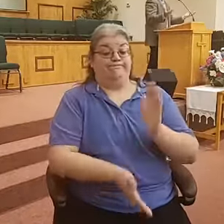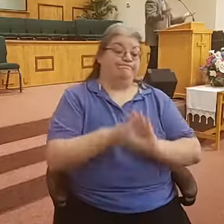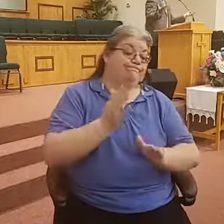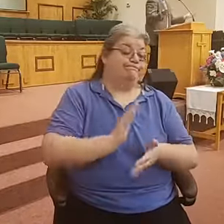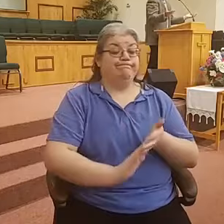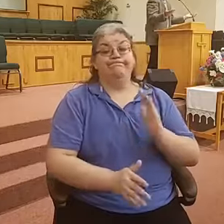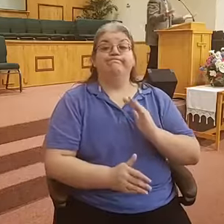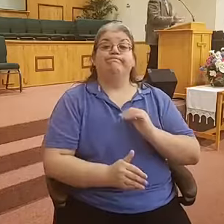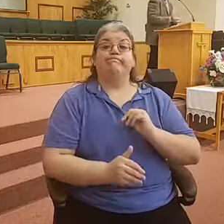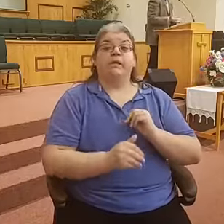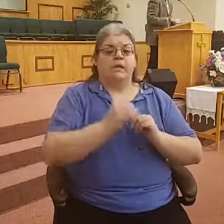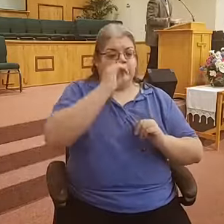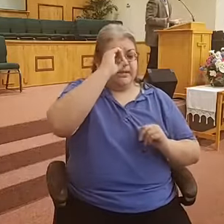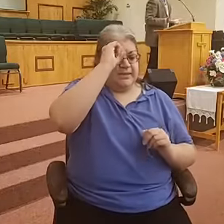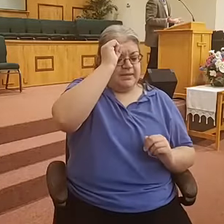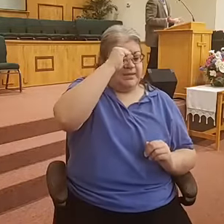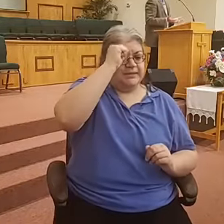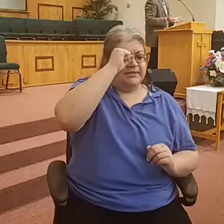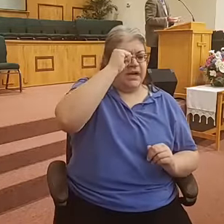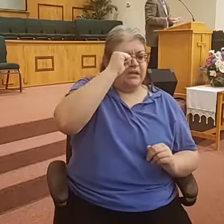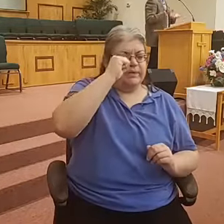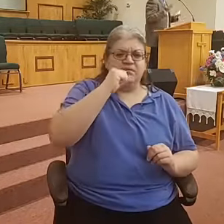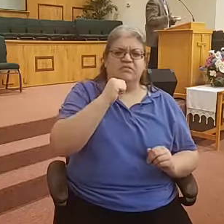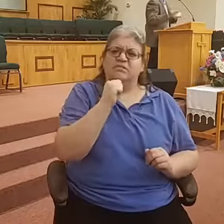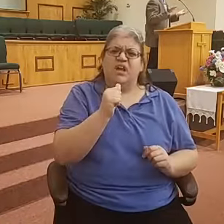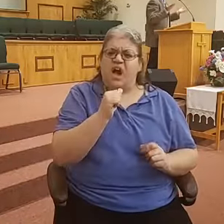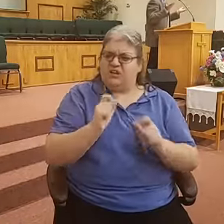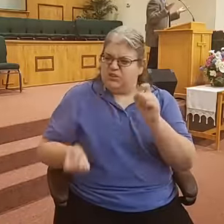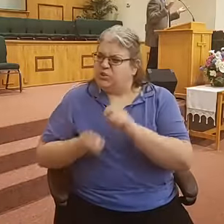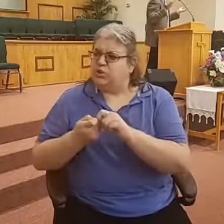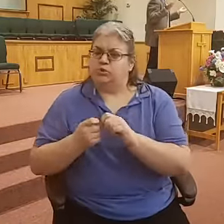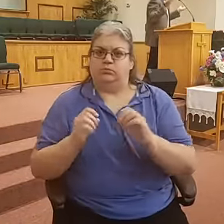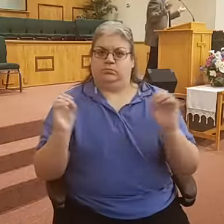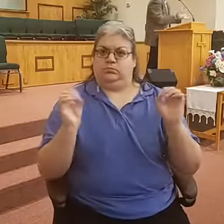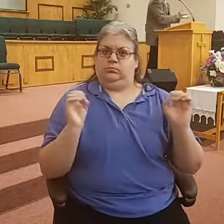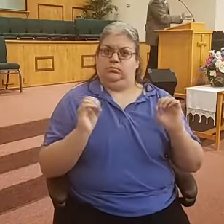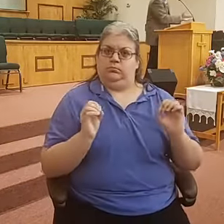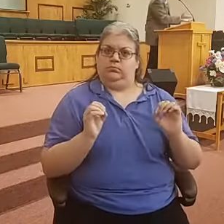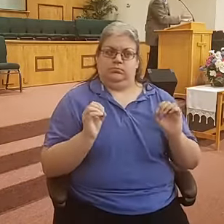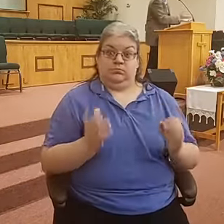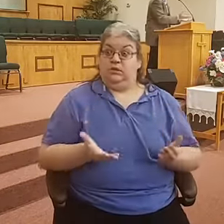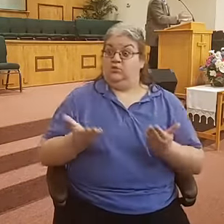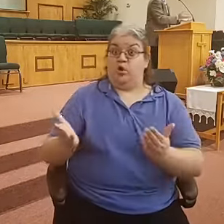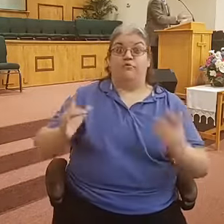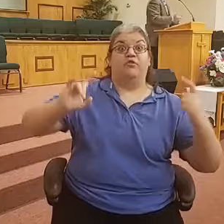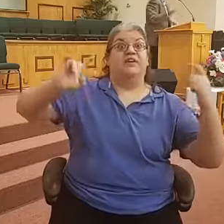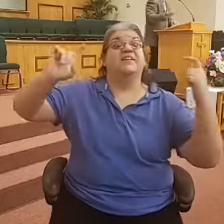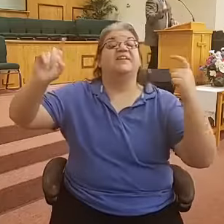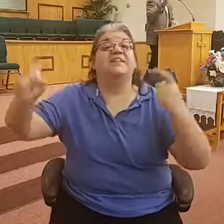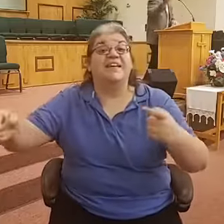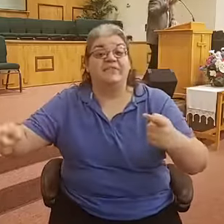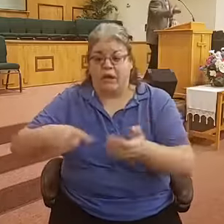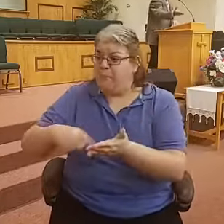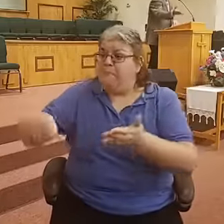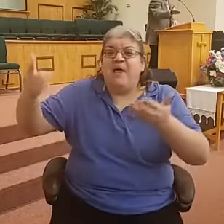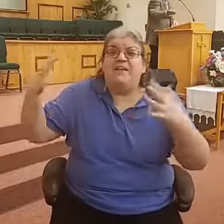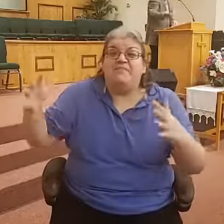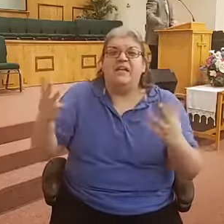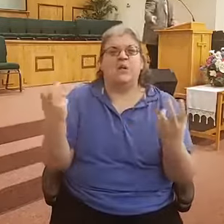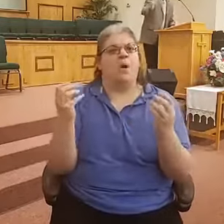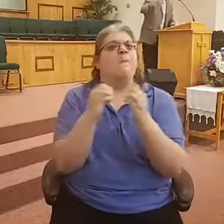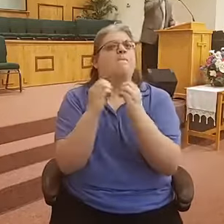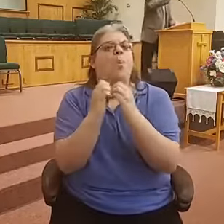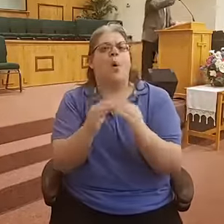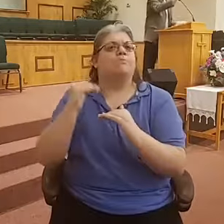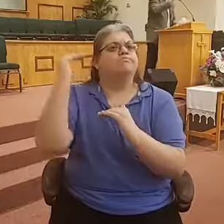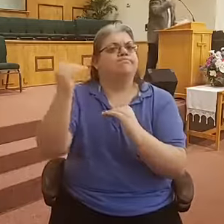Solomon, he's not being malicious. Solomon is offering a gift. He wants to be kind.